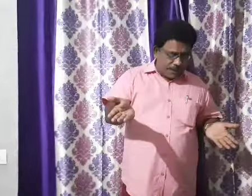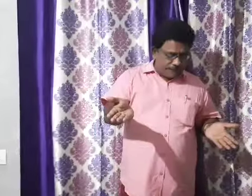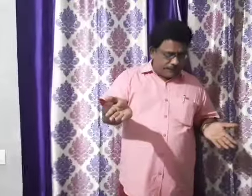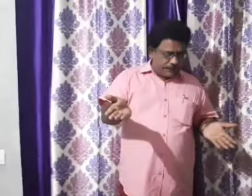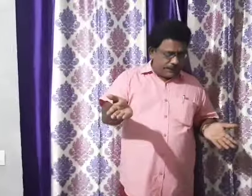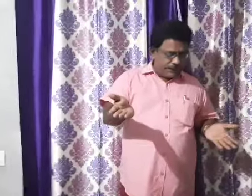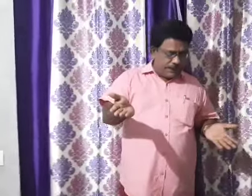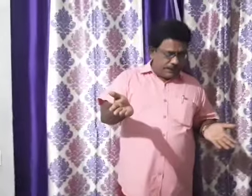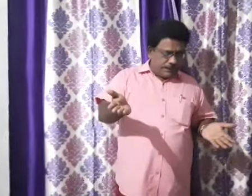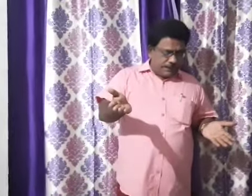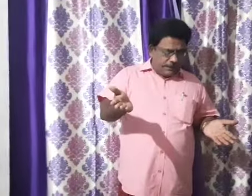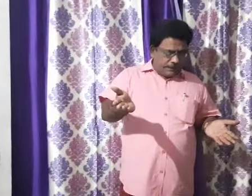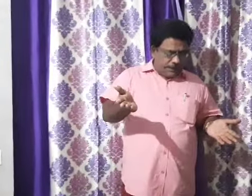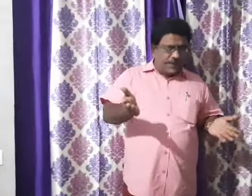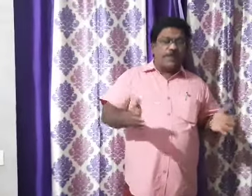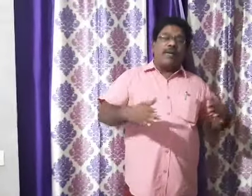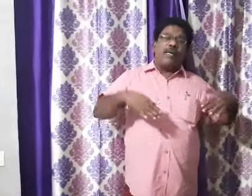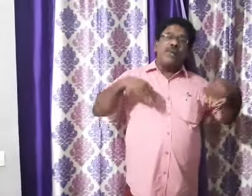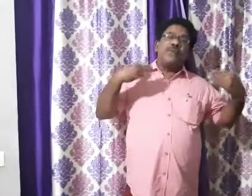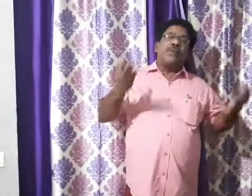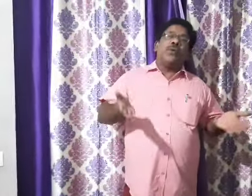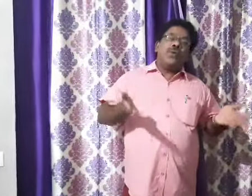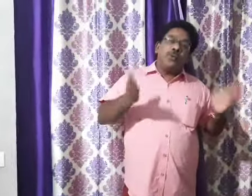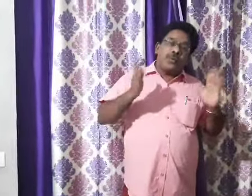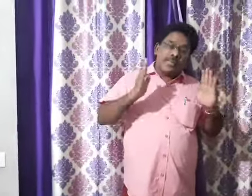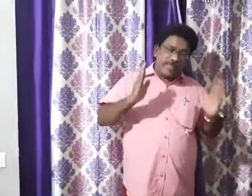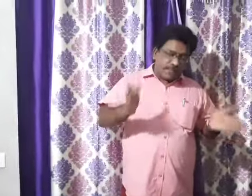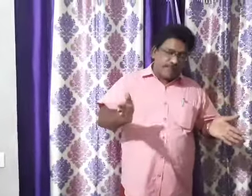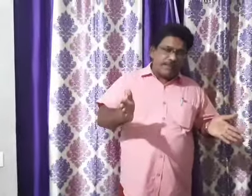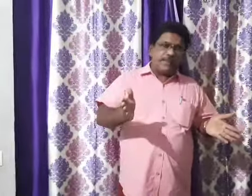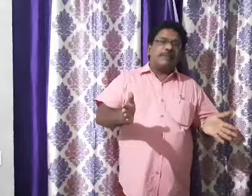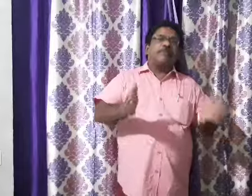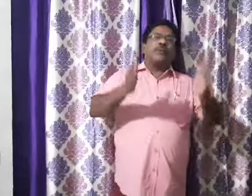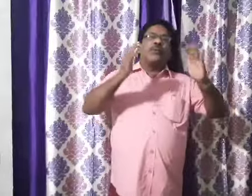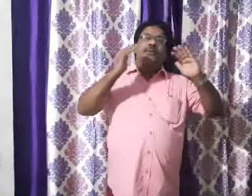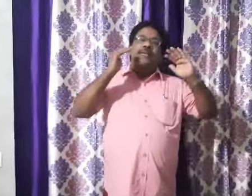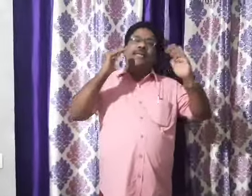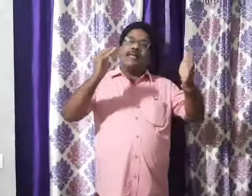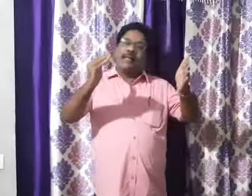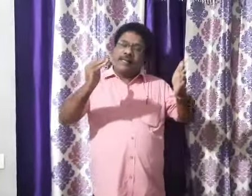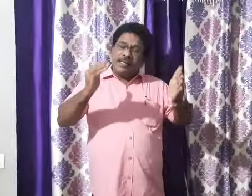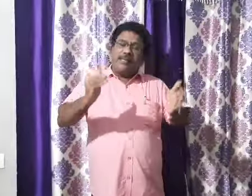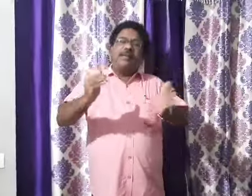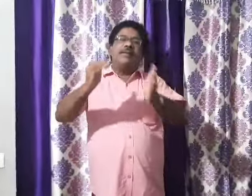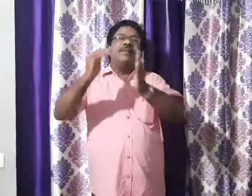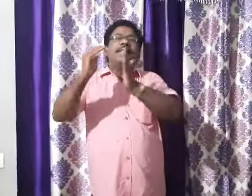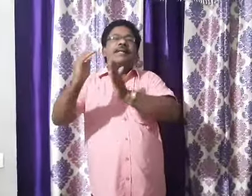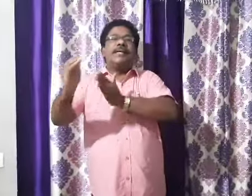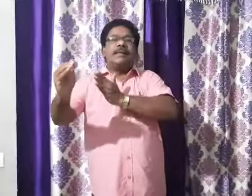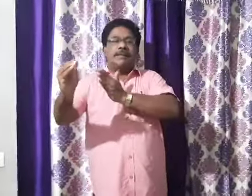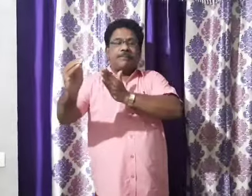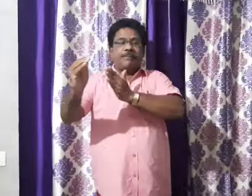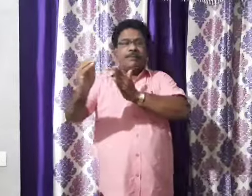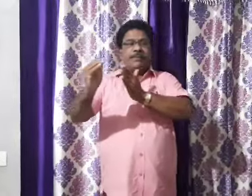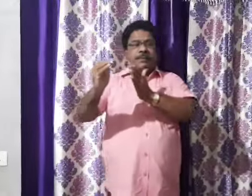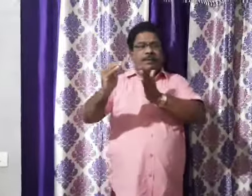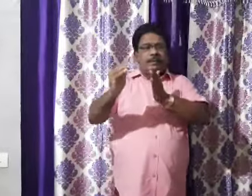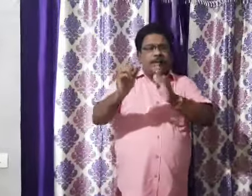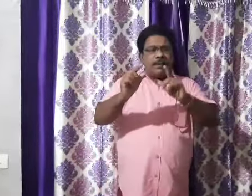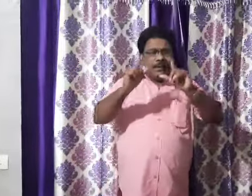product? It is a value of all goods and services produced in a country within a year. In